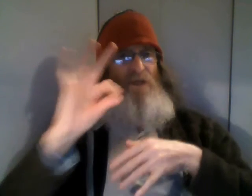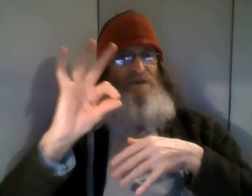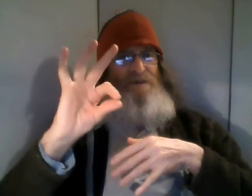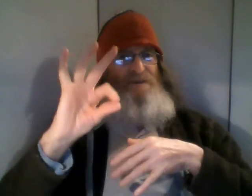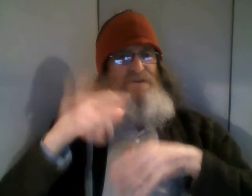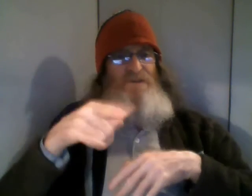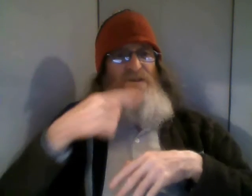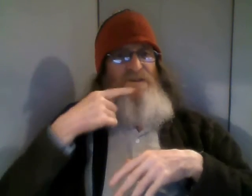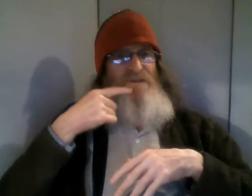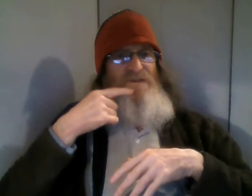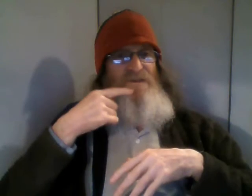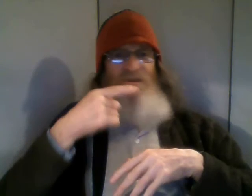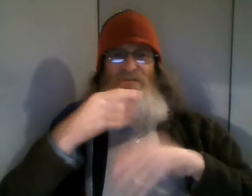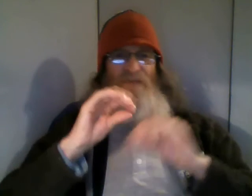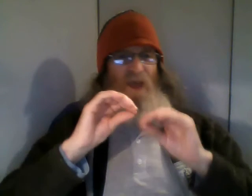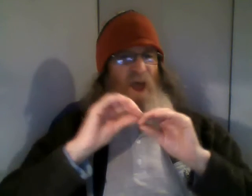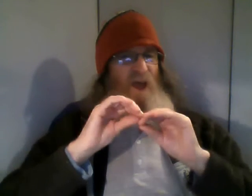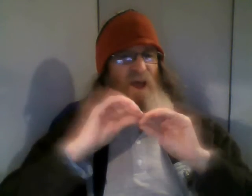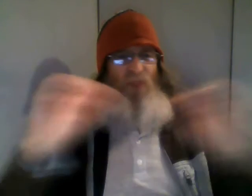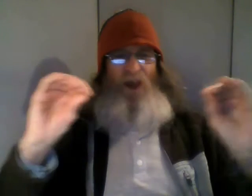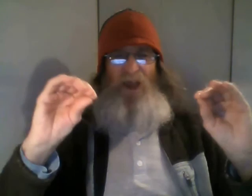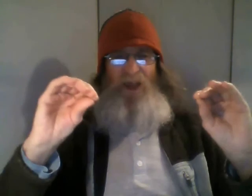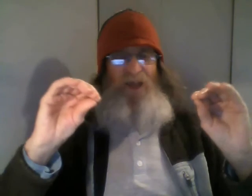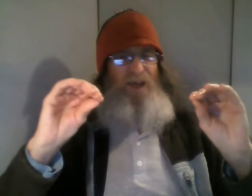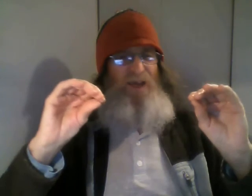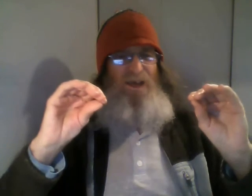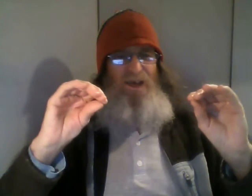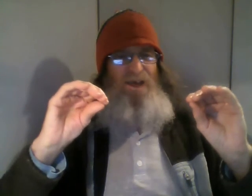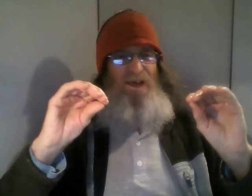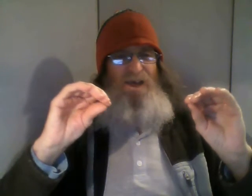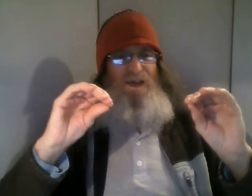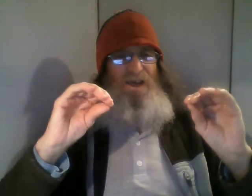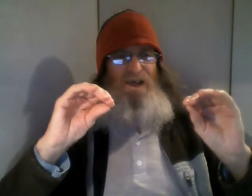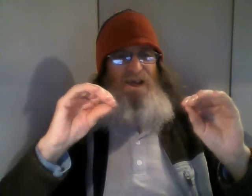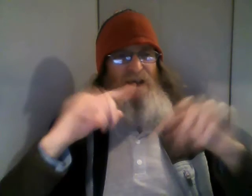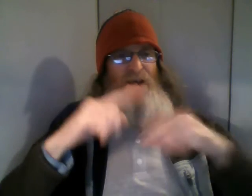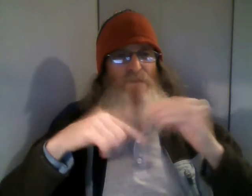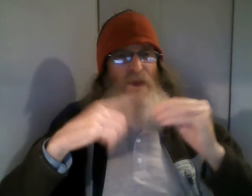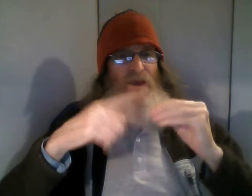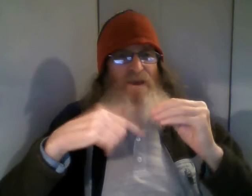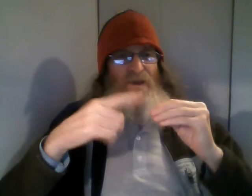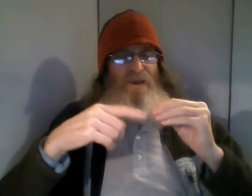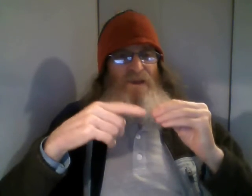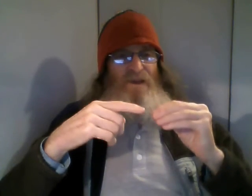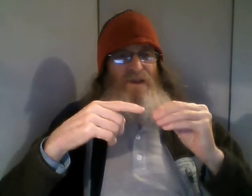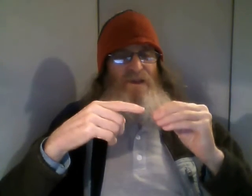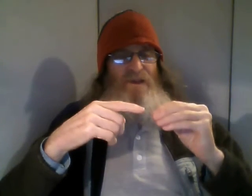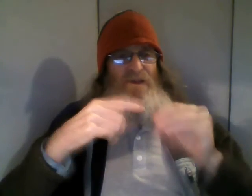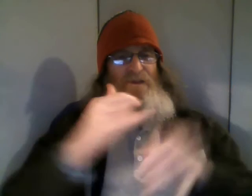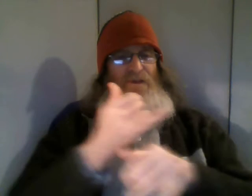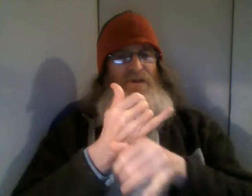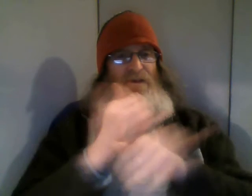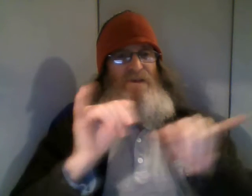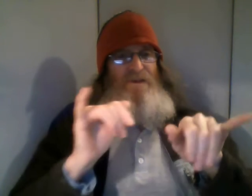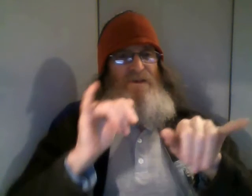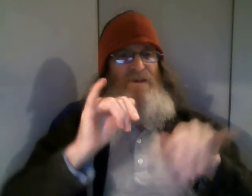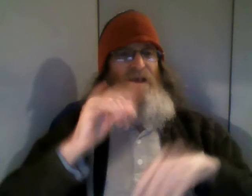was brain doctors. No, my specialty was urology. That makes sense. Well, this